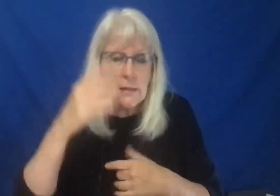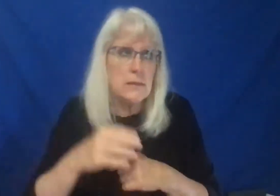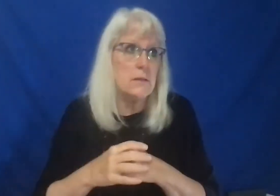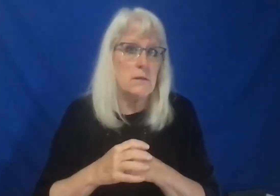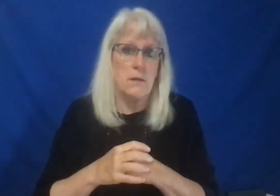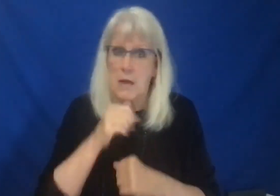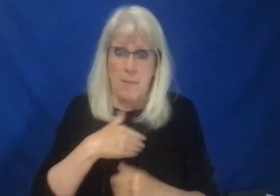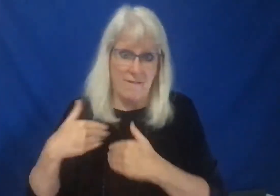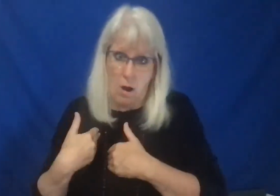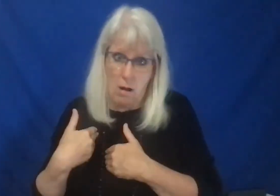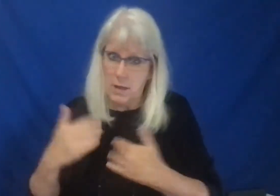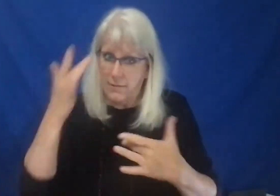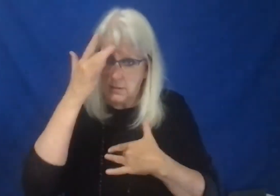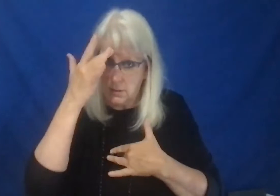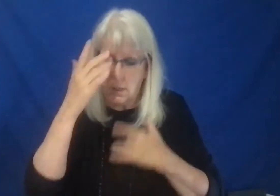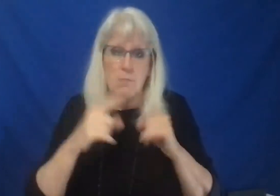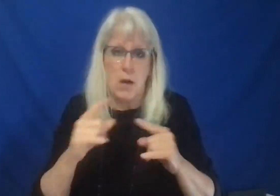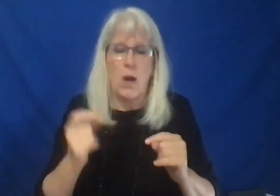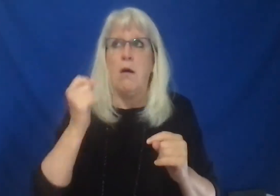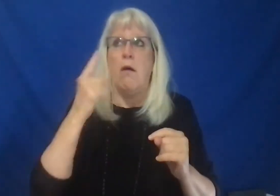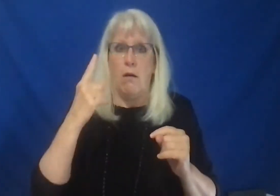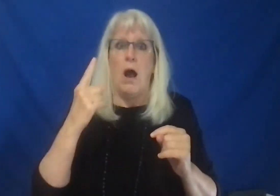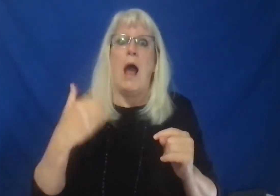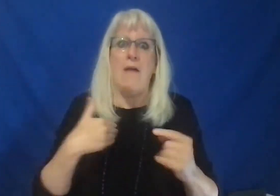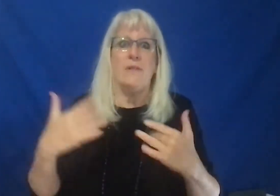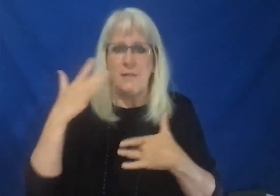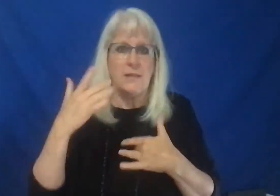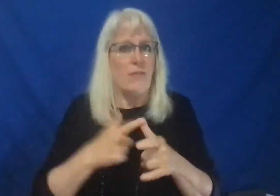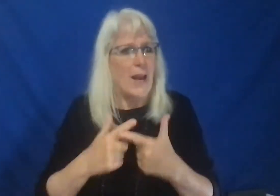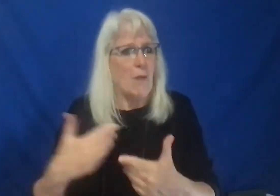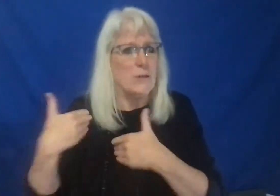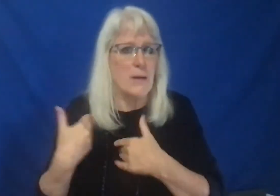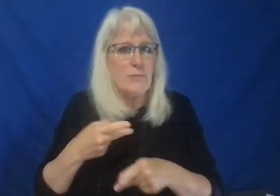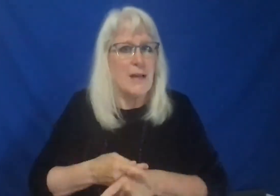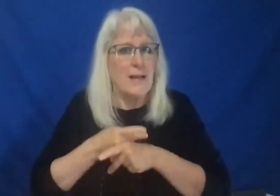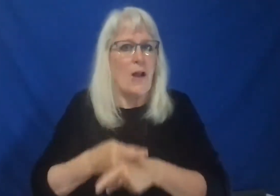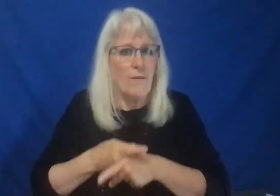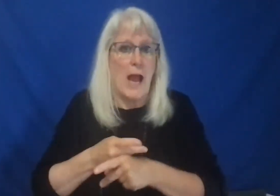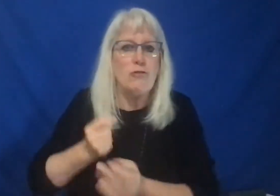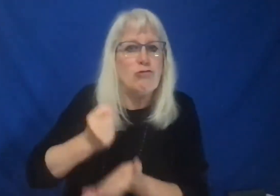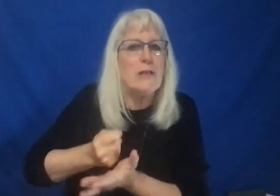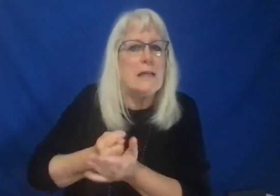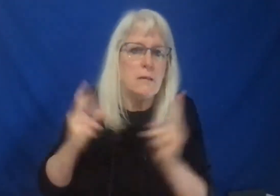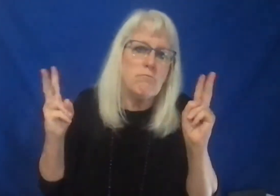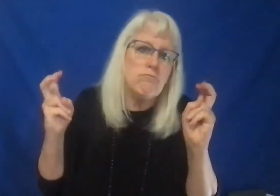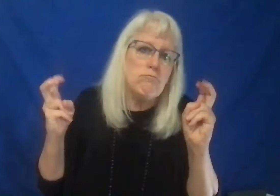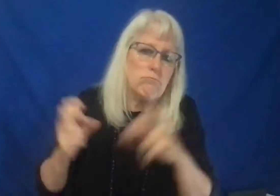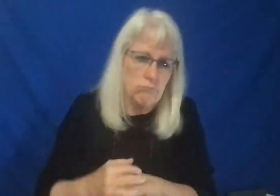fault I have a disease, but once I have the education about my disease, I am responsible for treating it. And this